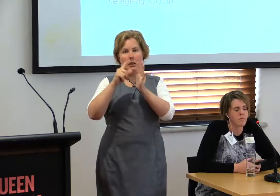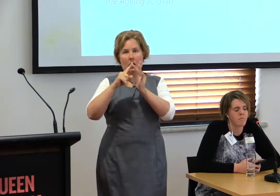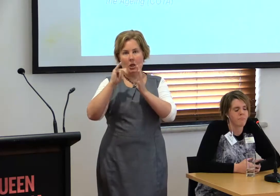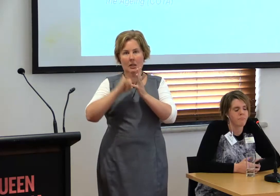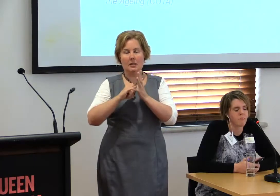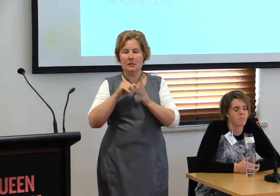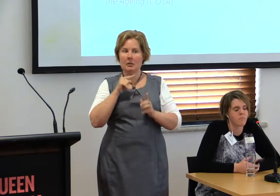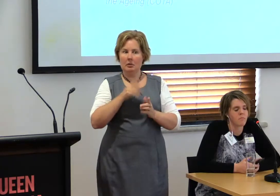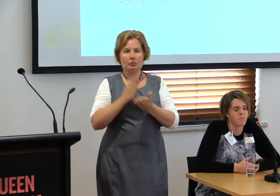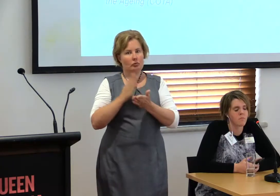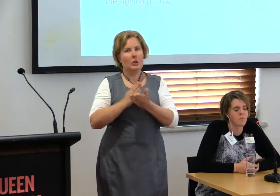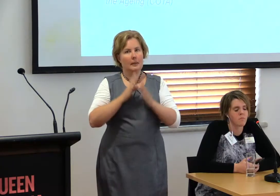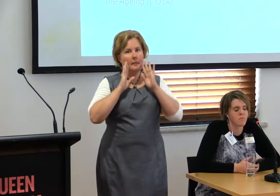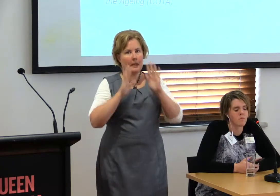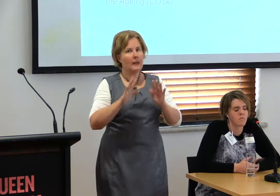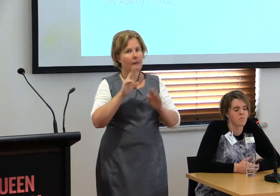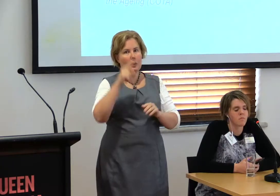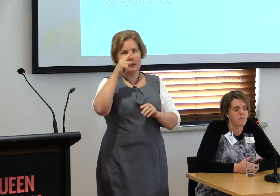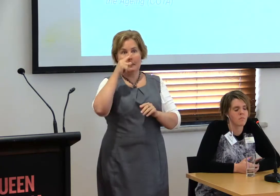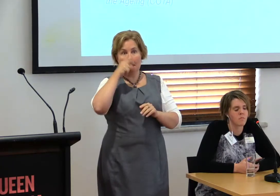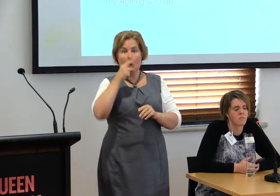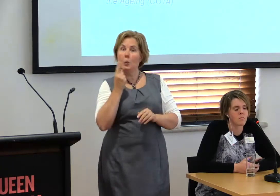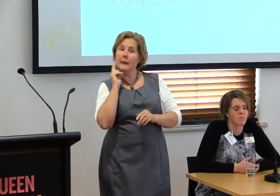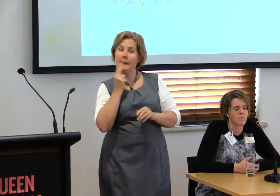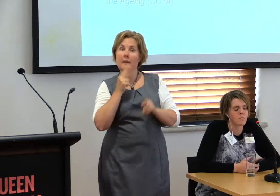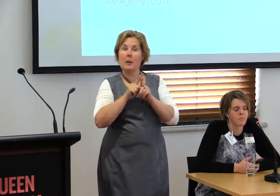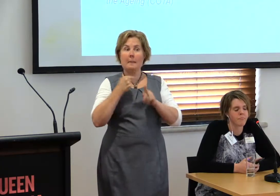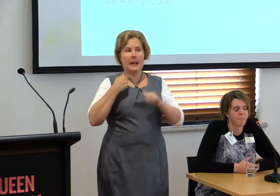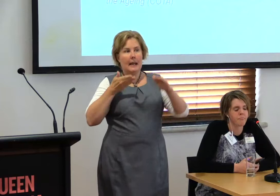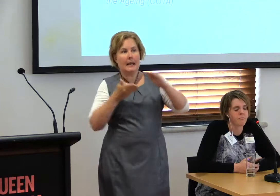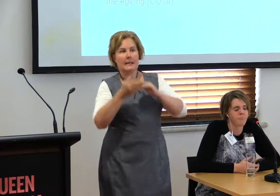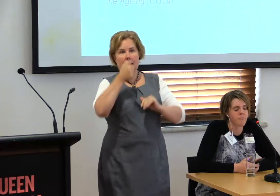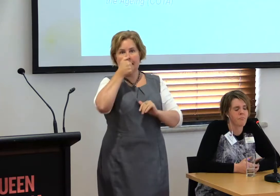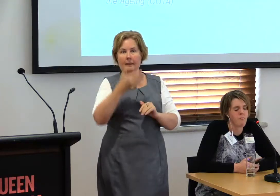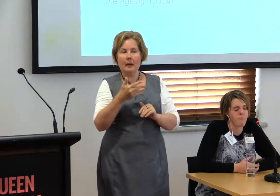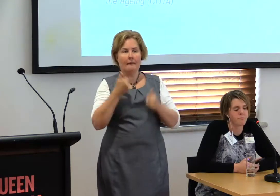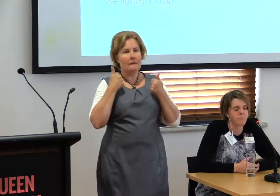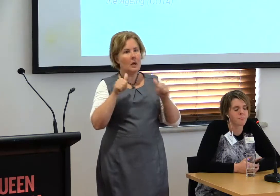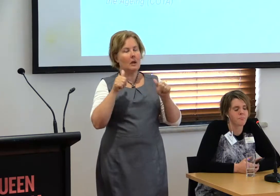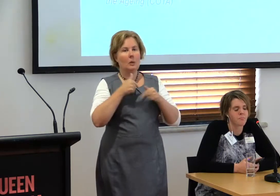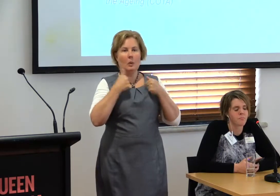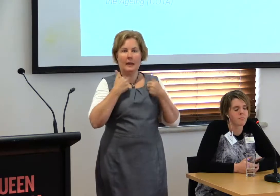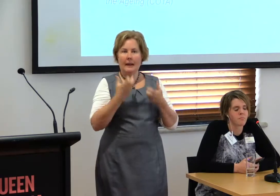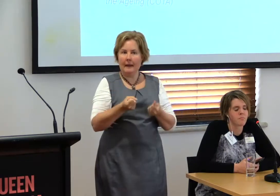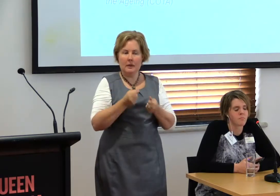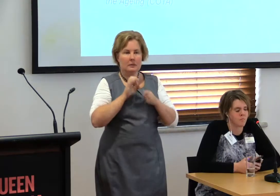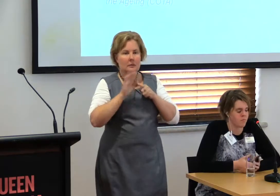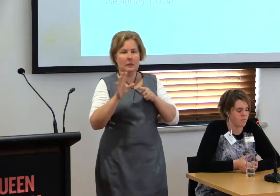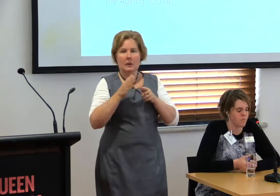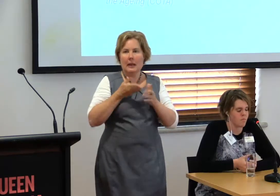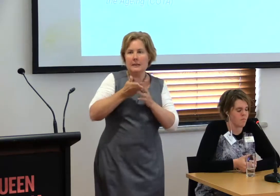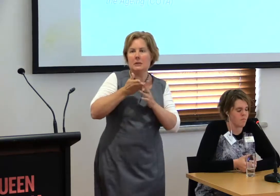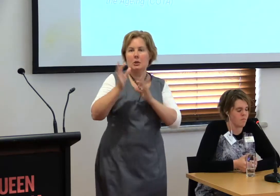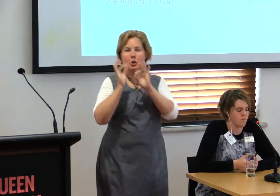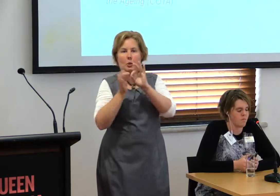been really amazing for deaf people like me who are under 65. Finally, we have efficient access to